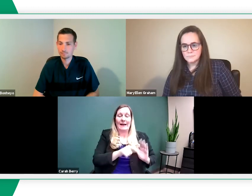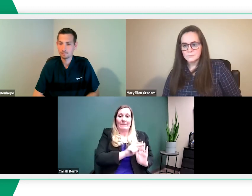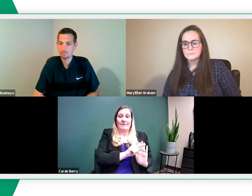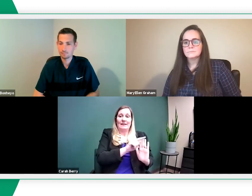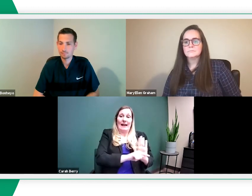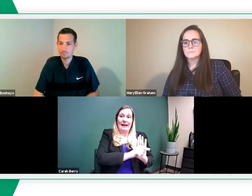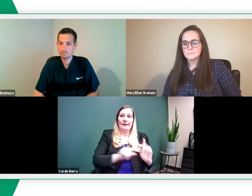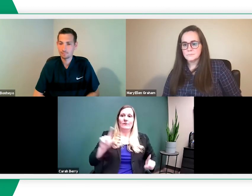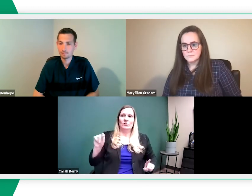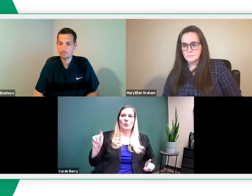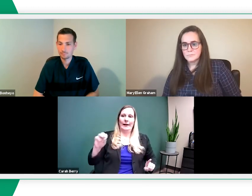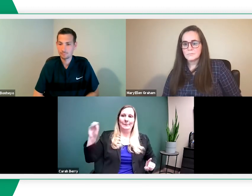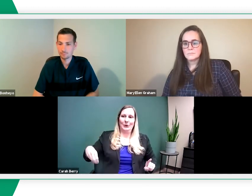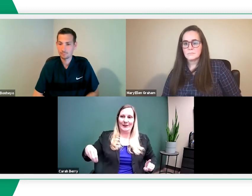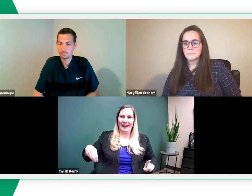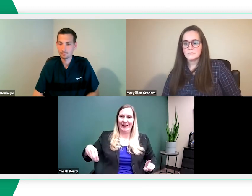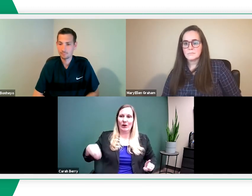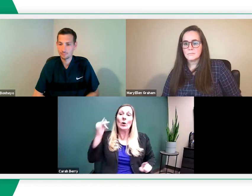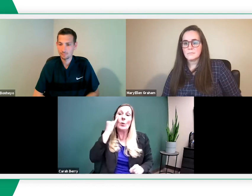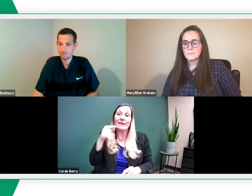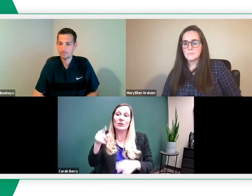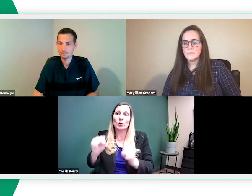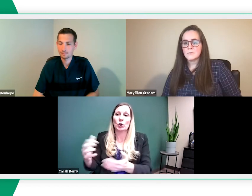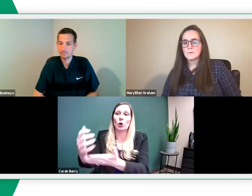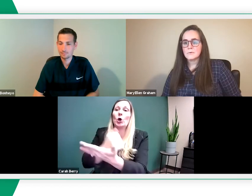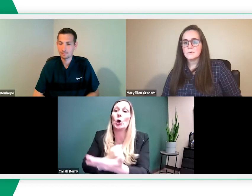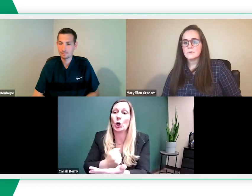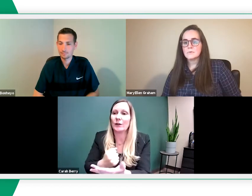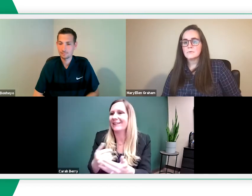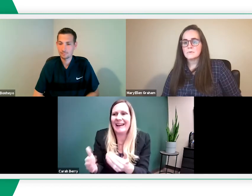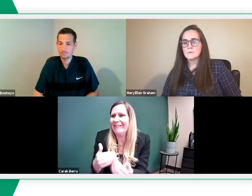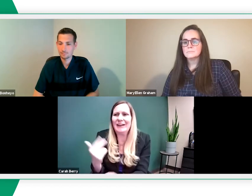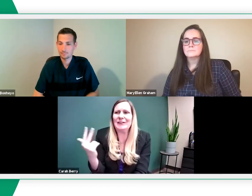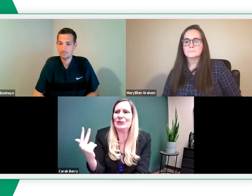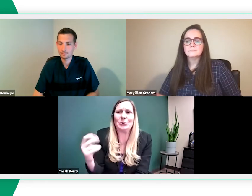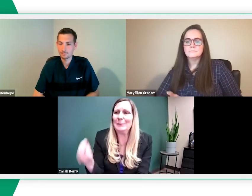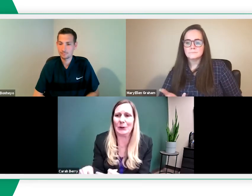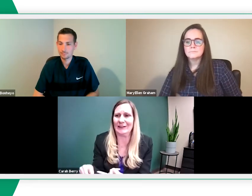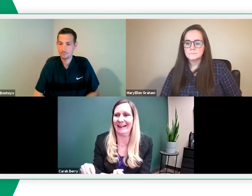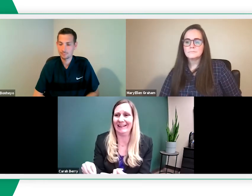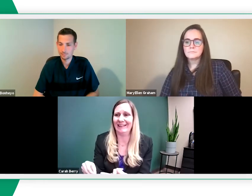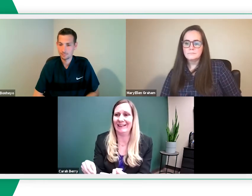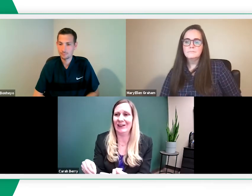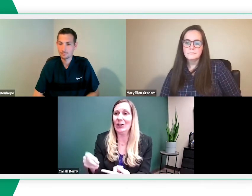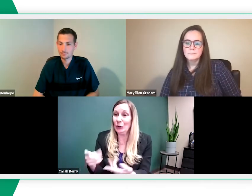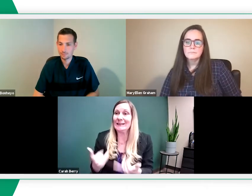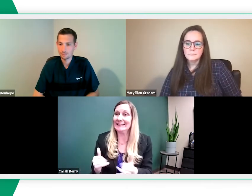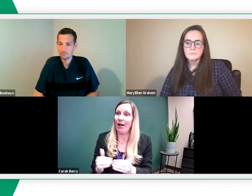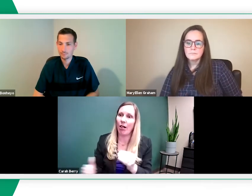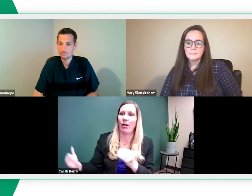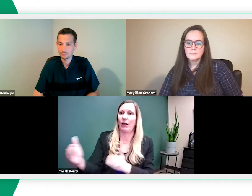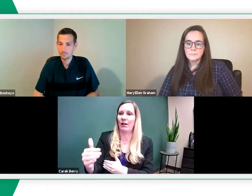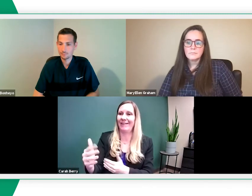it. So now instead of going negative 20%, what if you could earn, even if it's